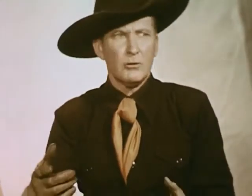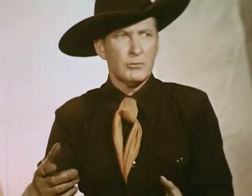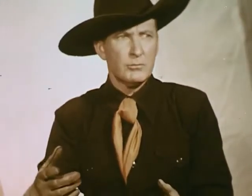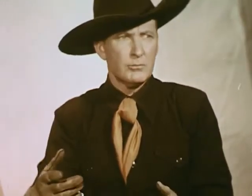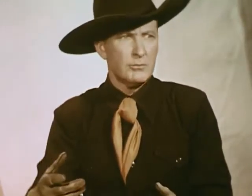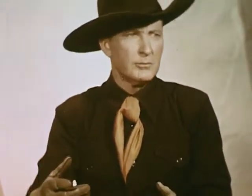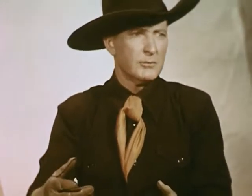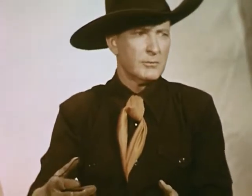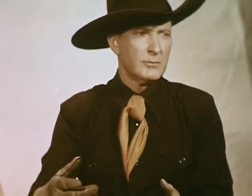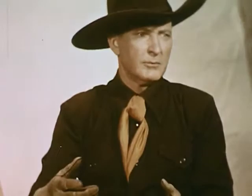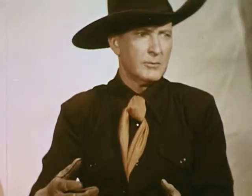all